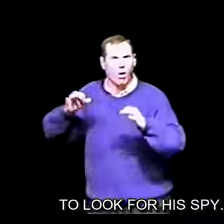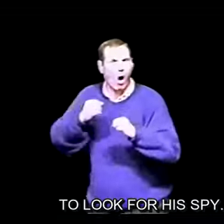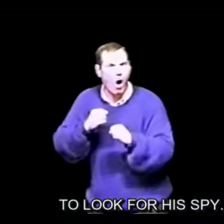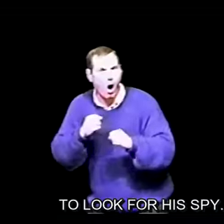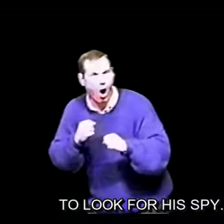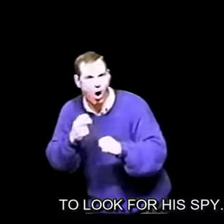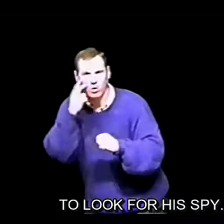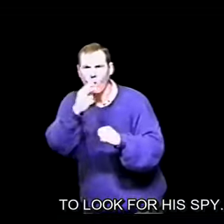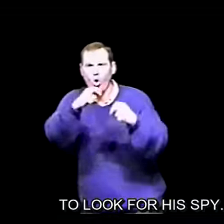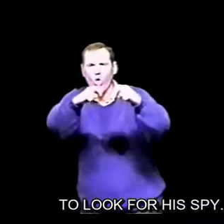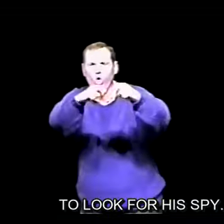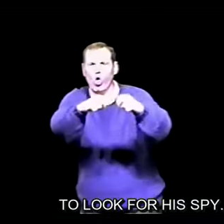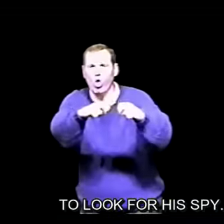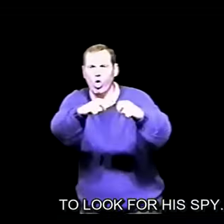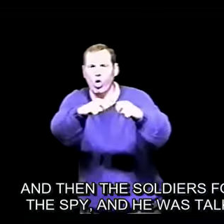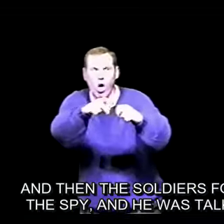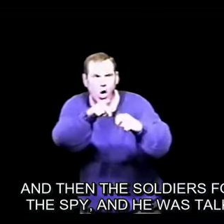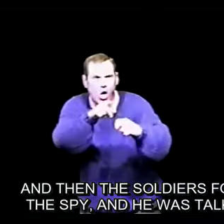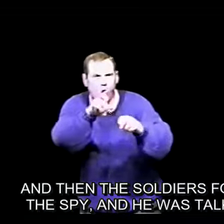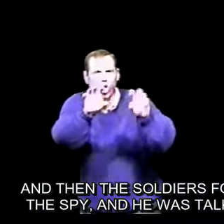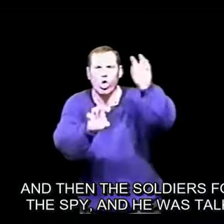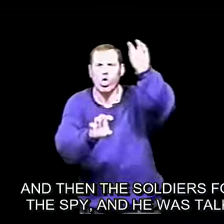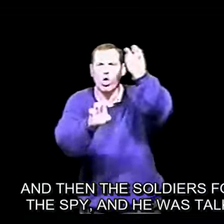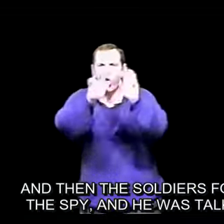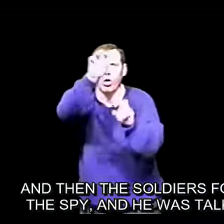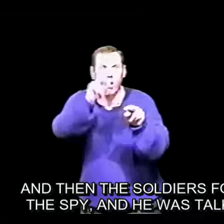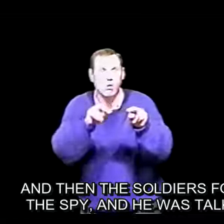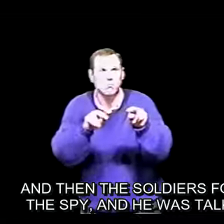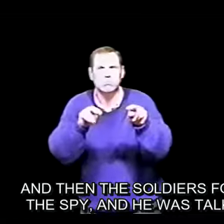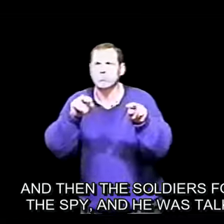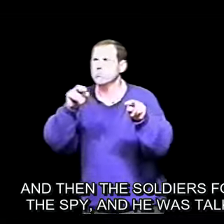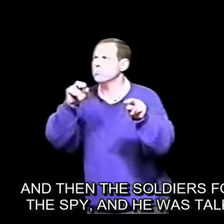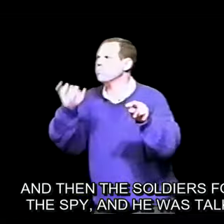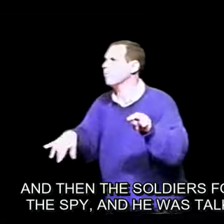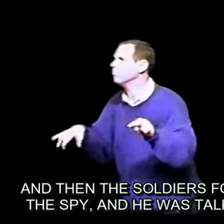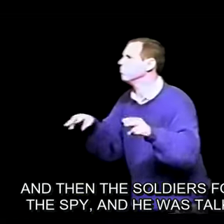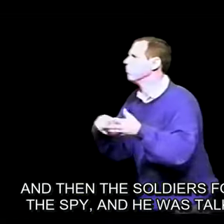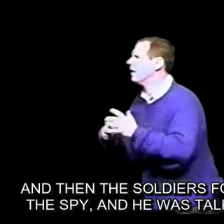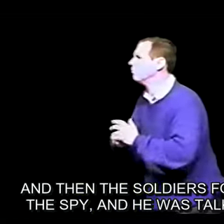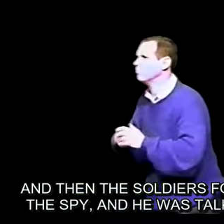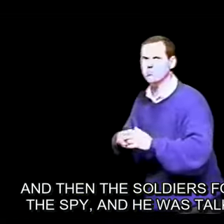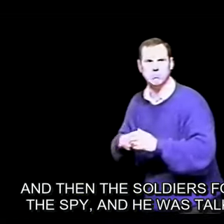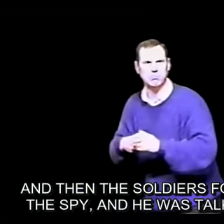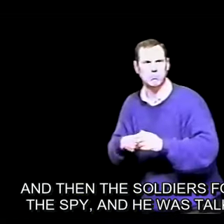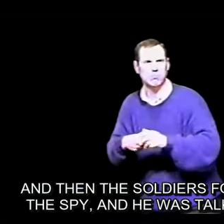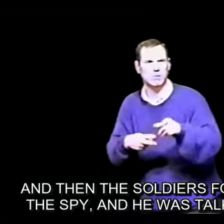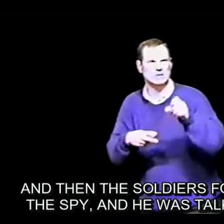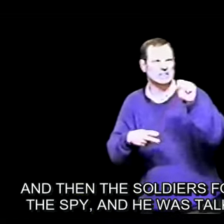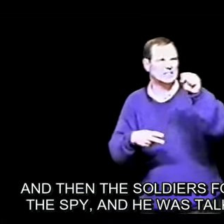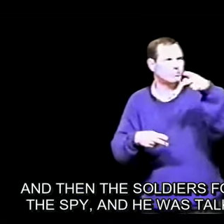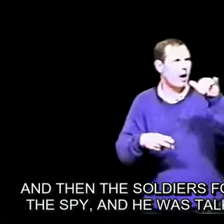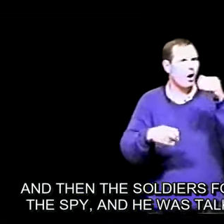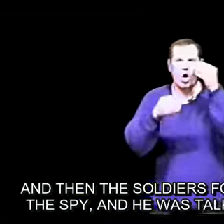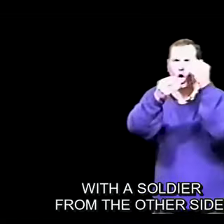And then the soldiers found the spy, and he was talking with a soldier from the